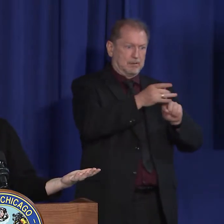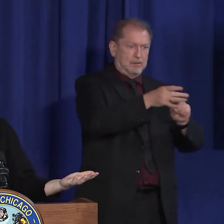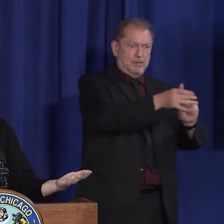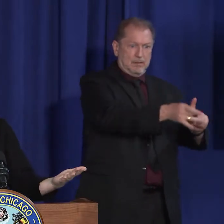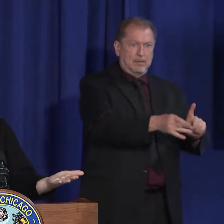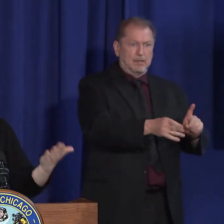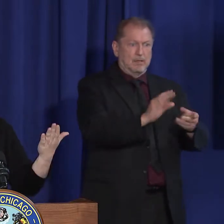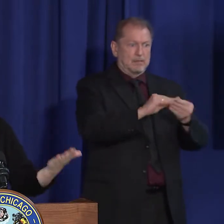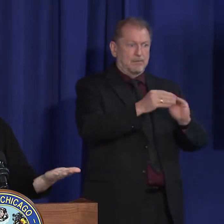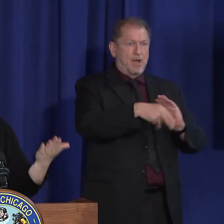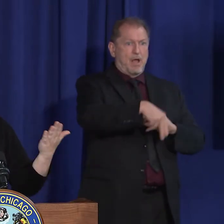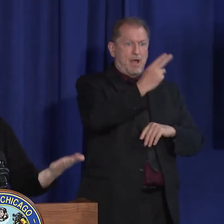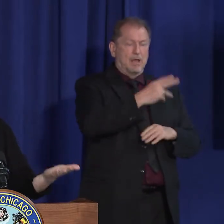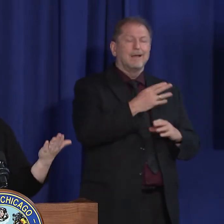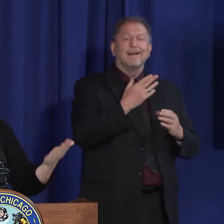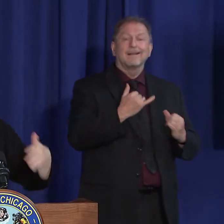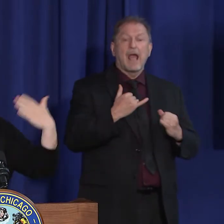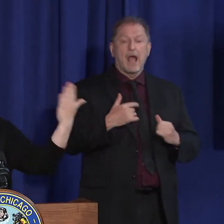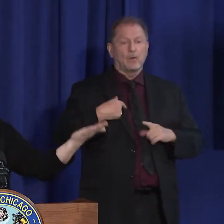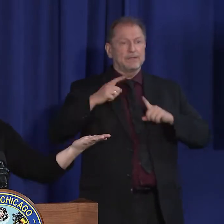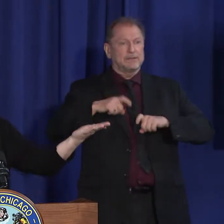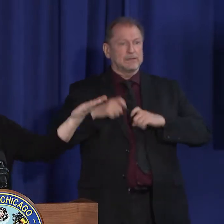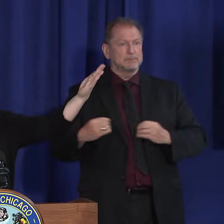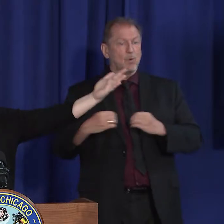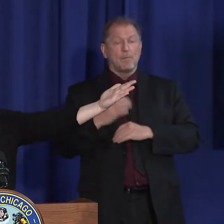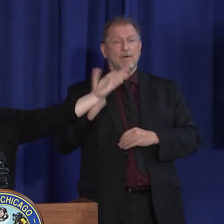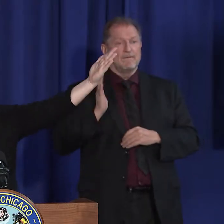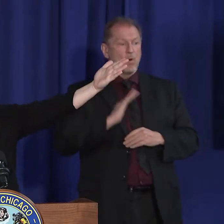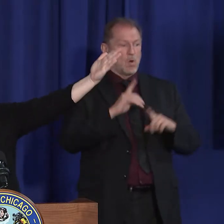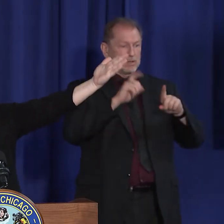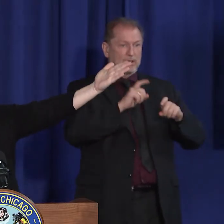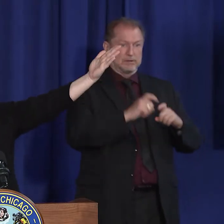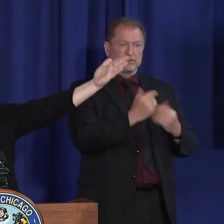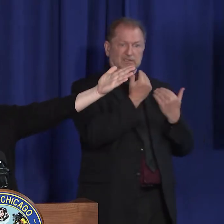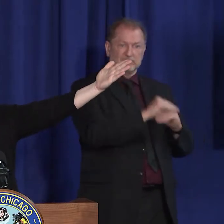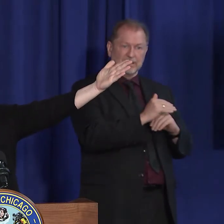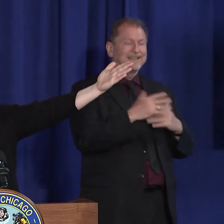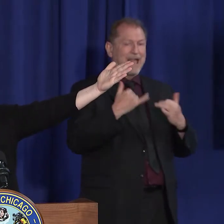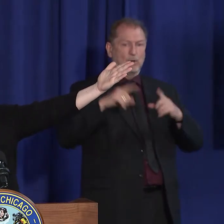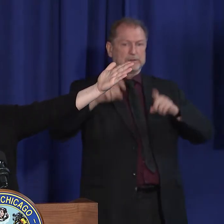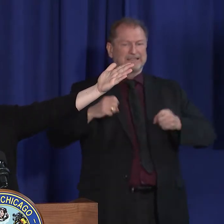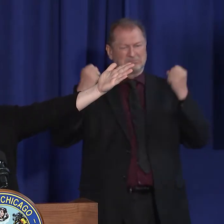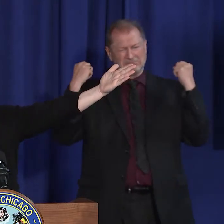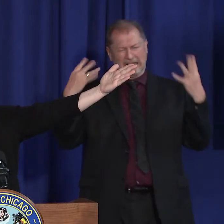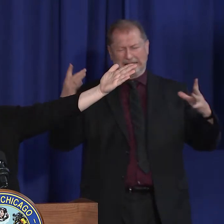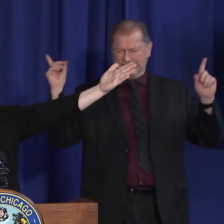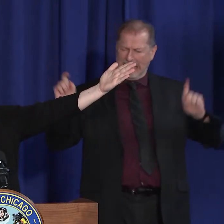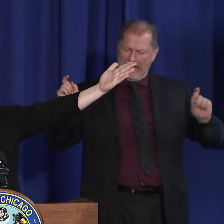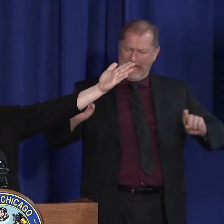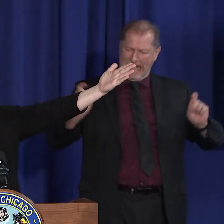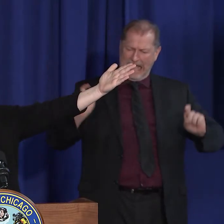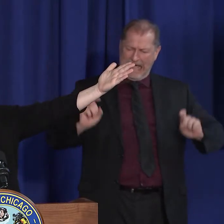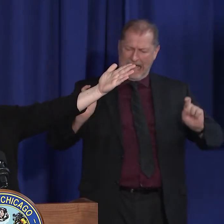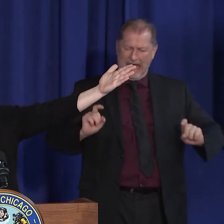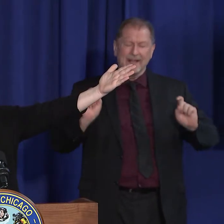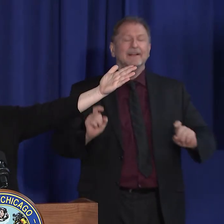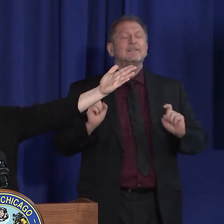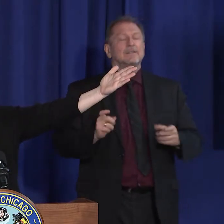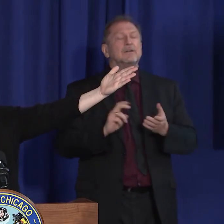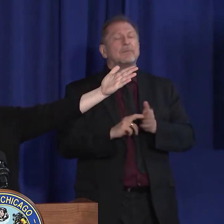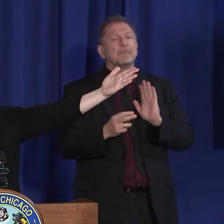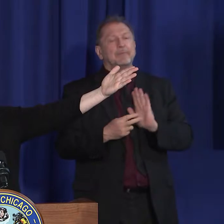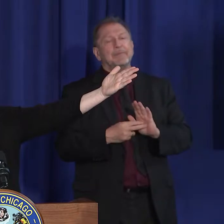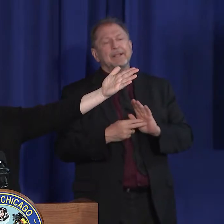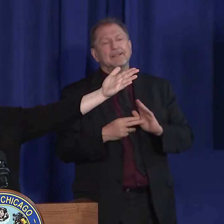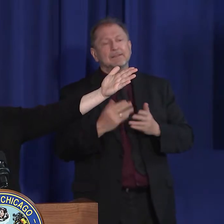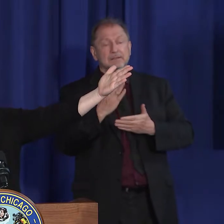numbers that we were last summer. So one of the reasons why we see cases and positivity so far apart from each other is we're a setting that tests a lot. There are some